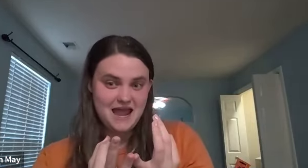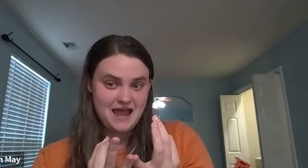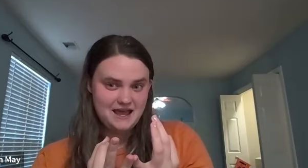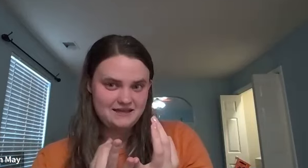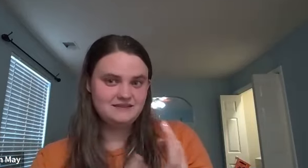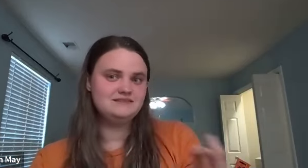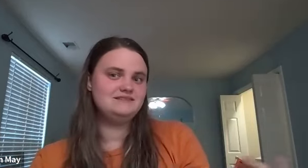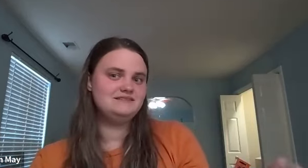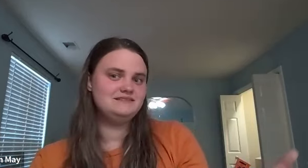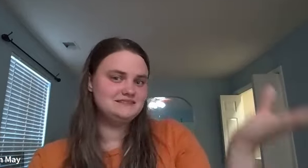dad,